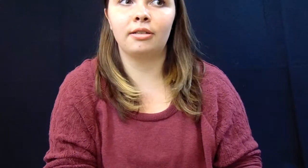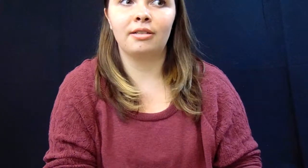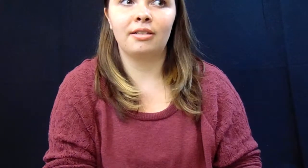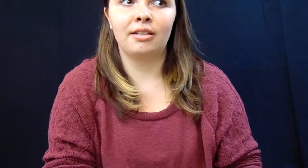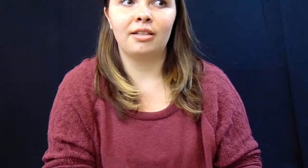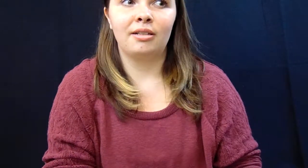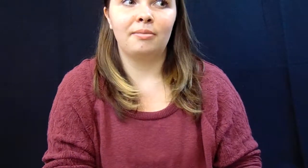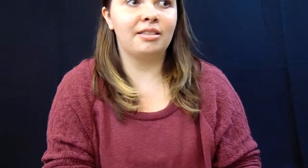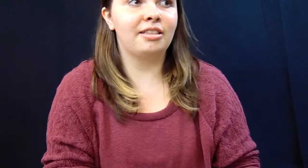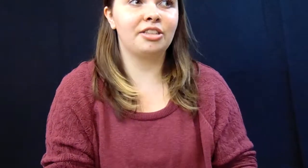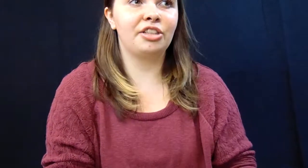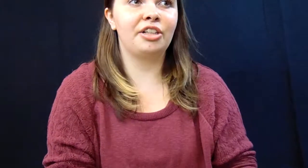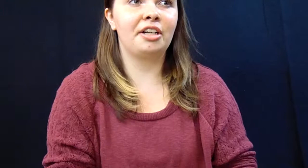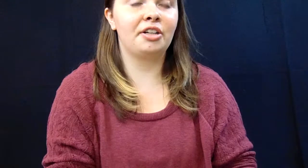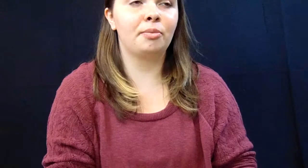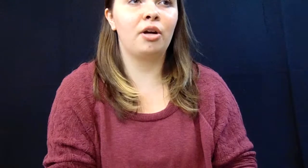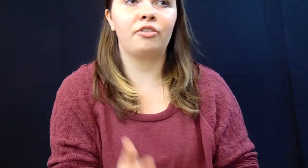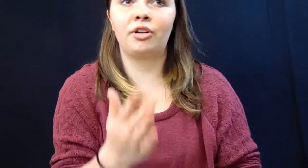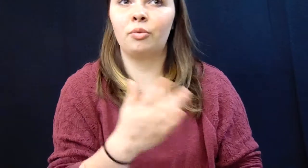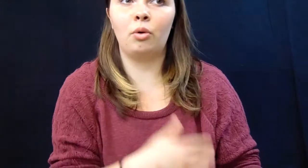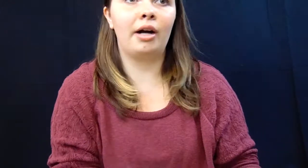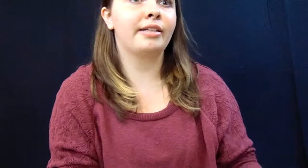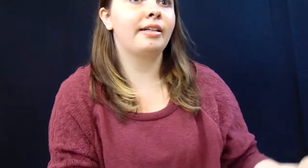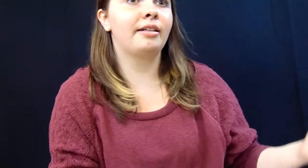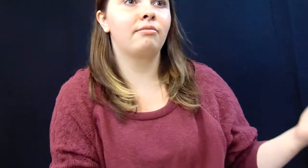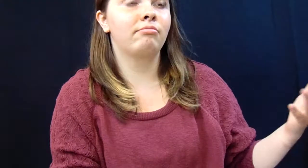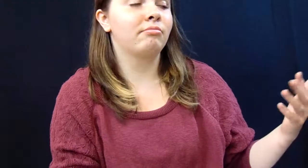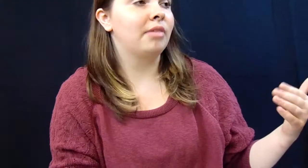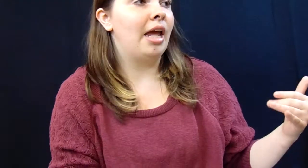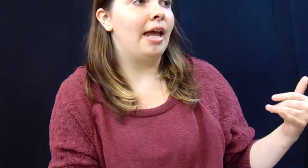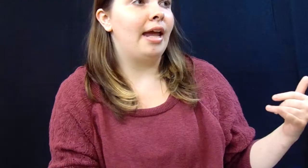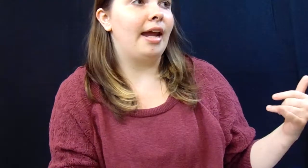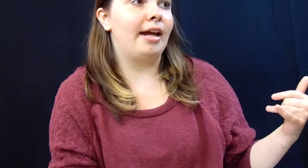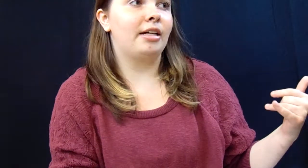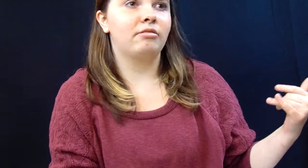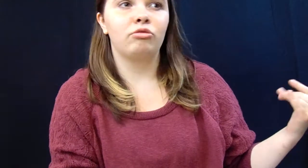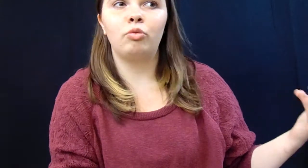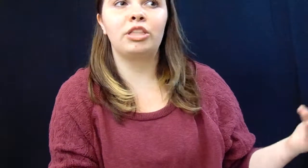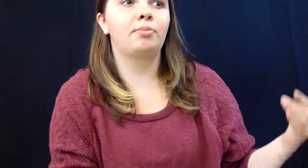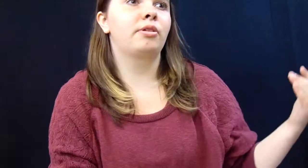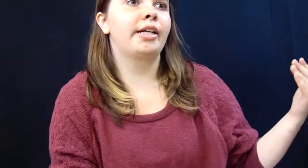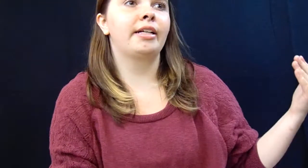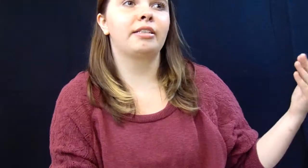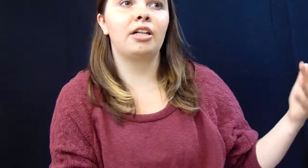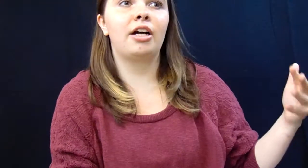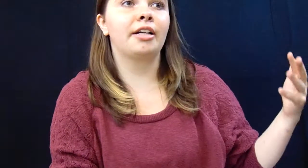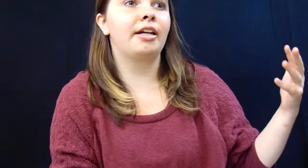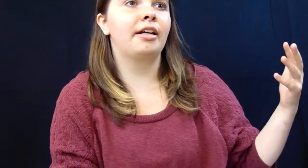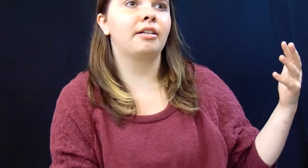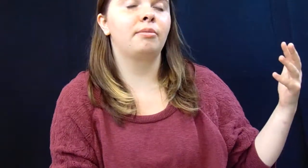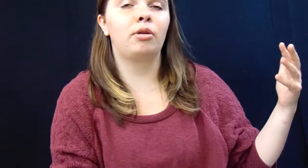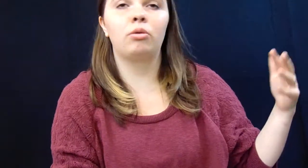my sister and her boyfriend walked in and whispering and talking about